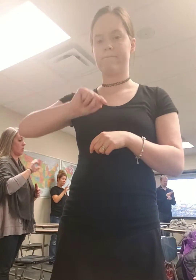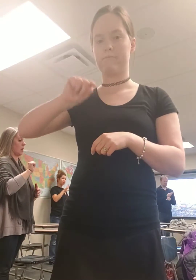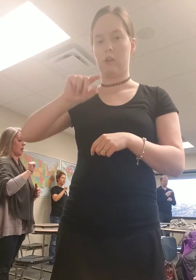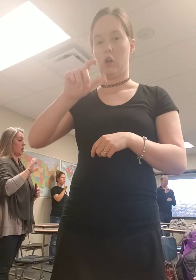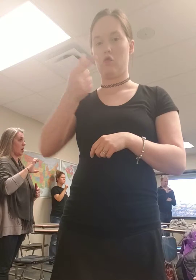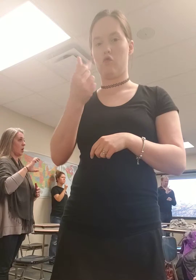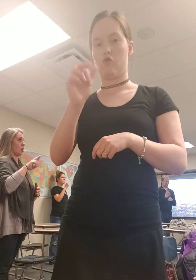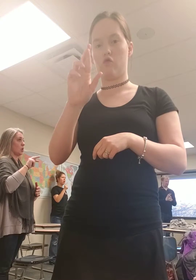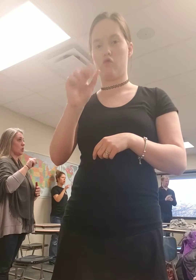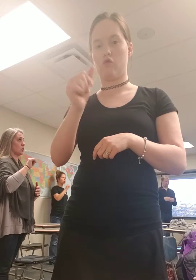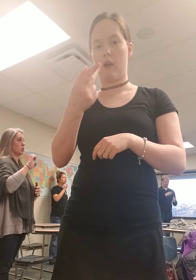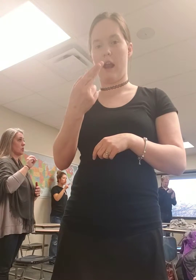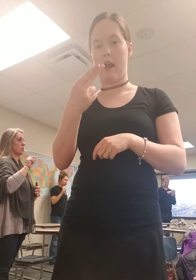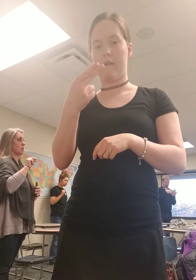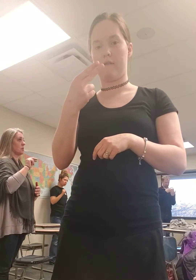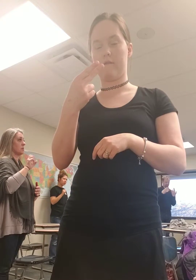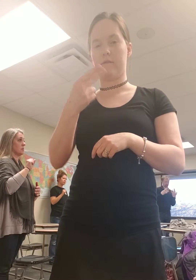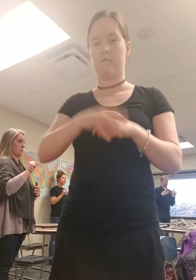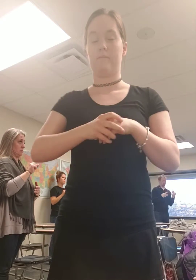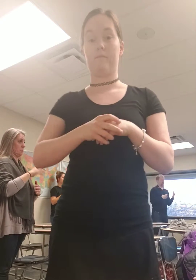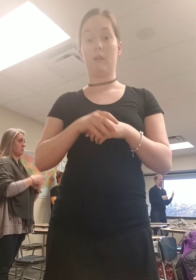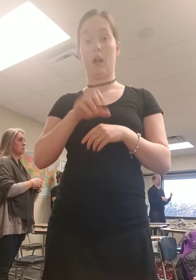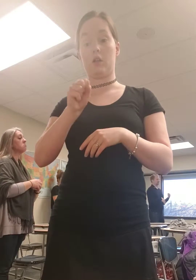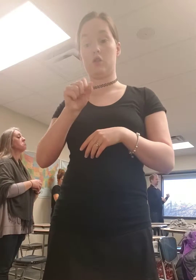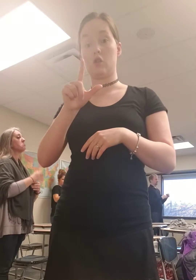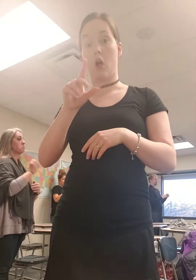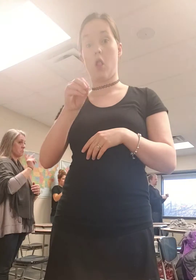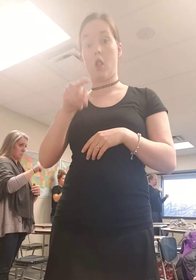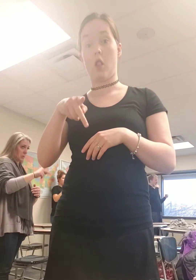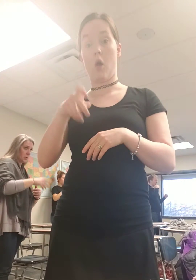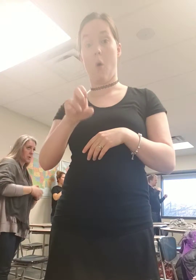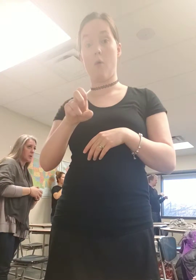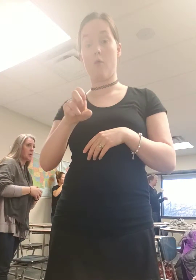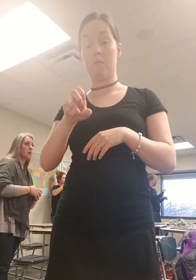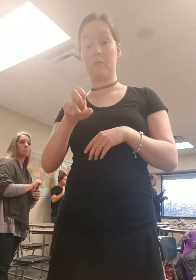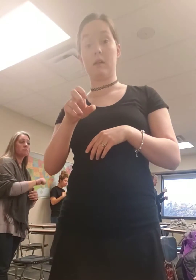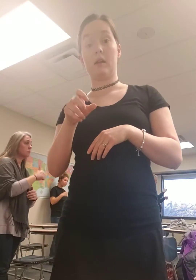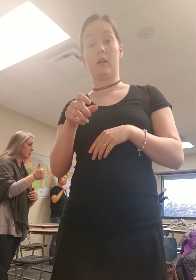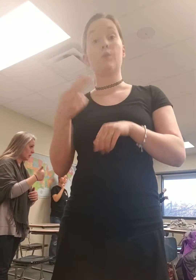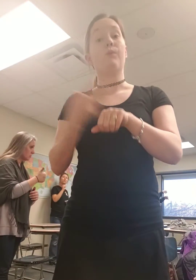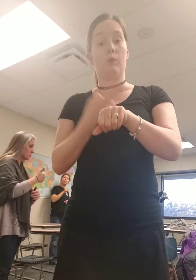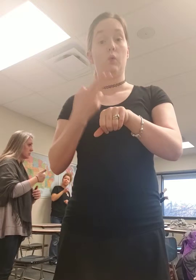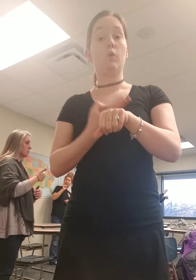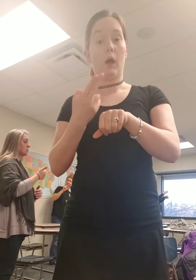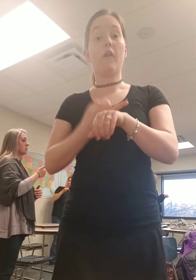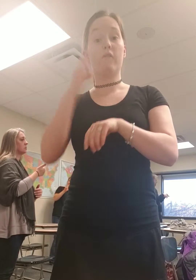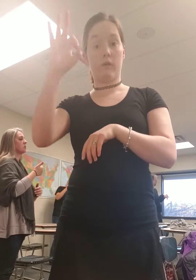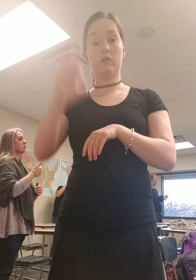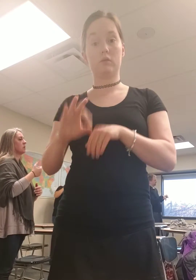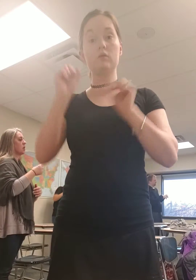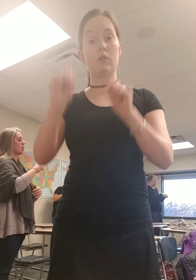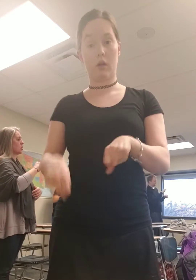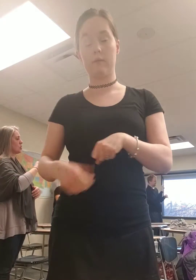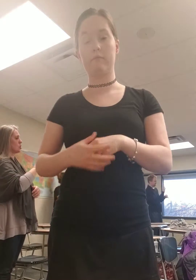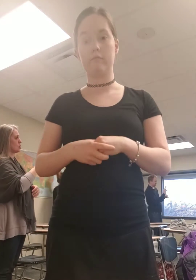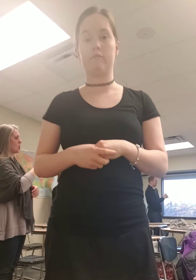fractions? They were slope. Like slope is a fraction. Slope can be used as a fraction. Why can it be used as a fraction? Because slope is a